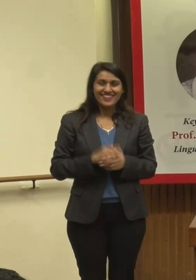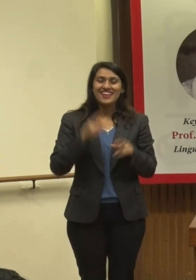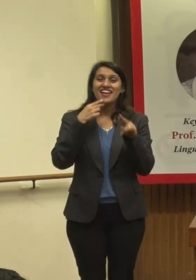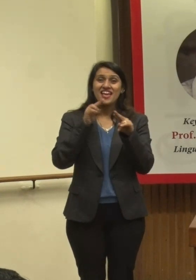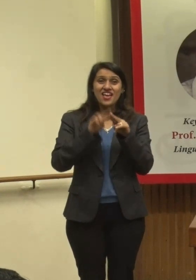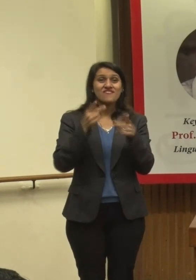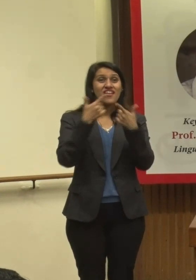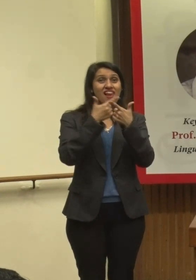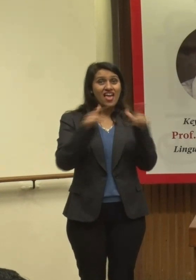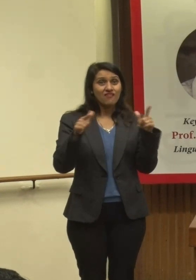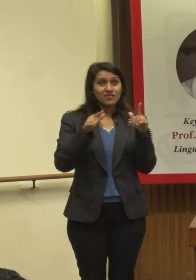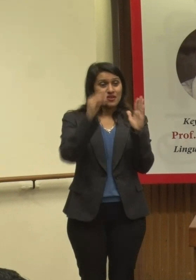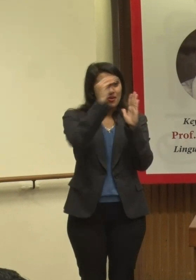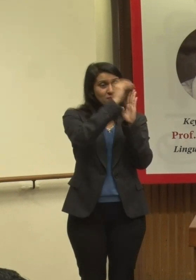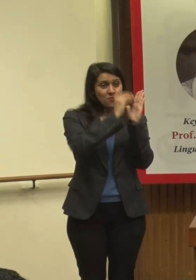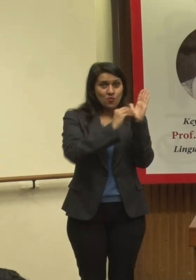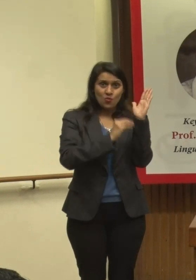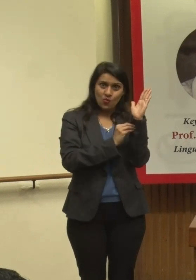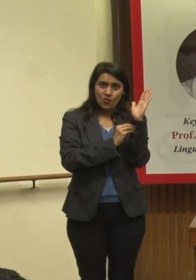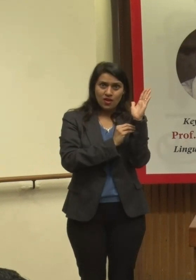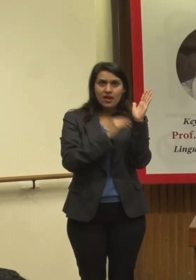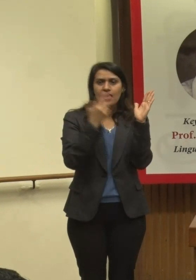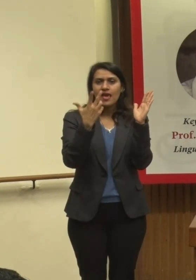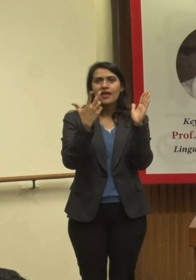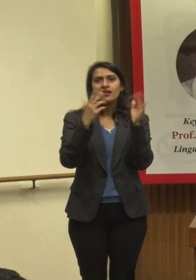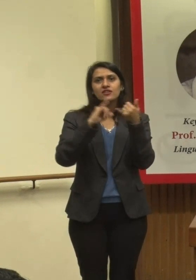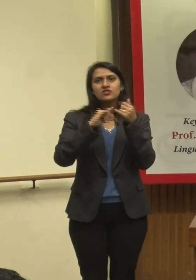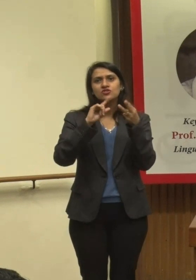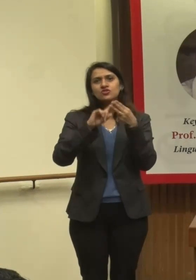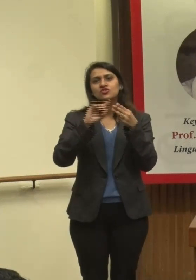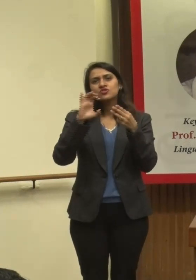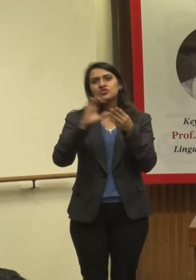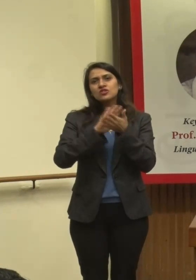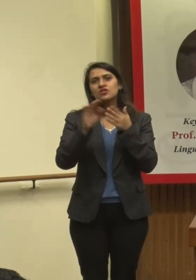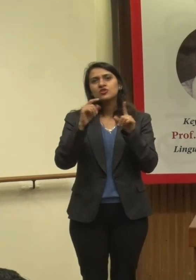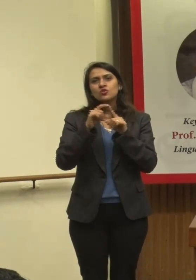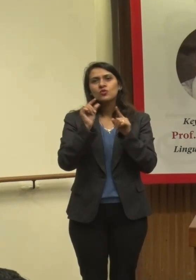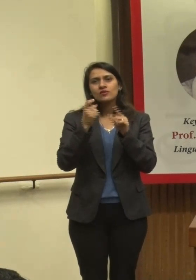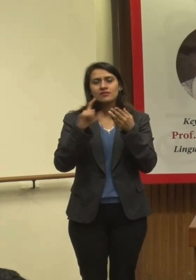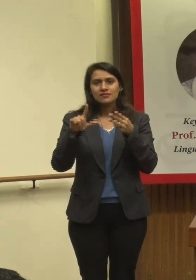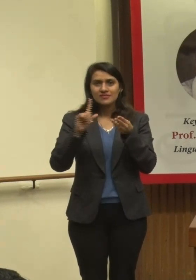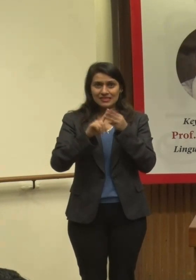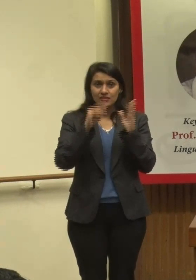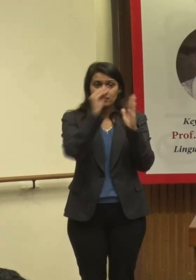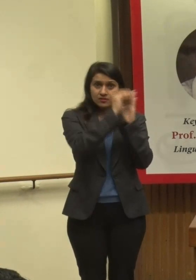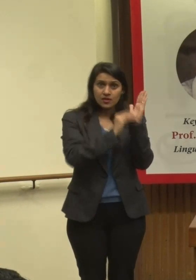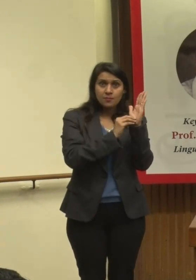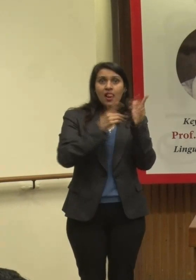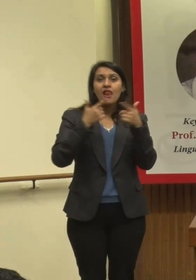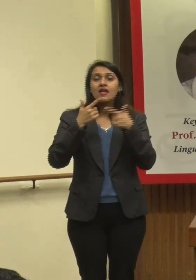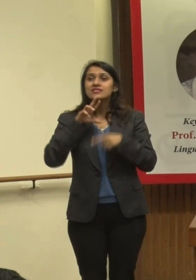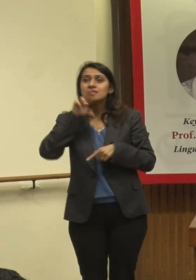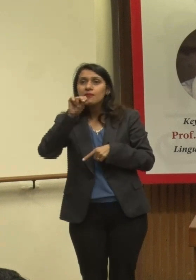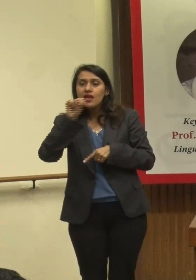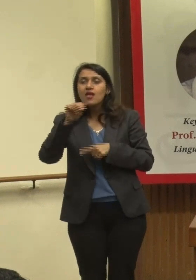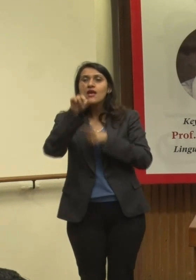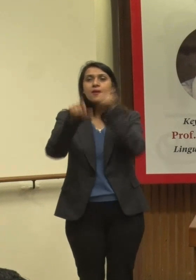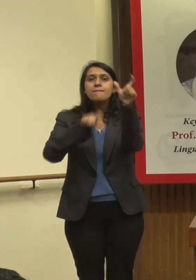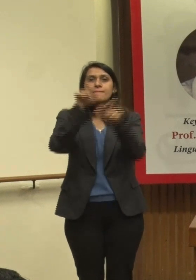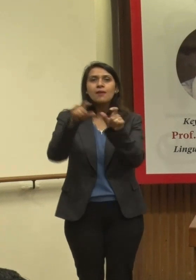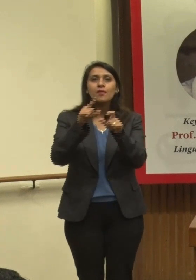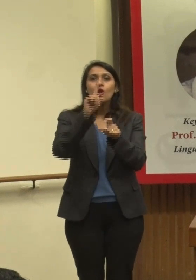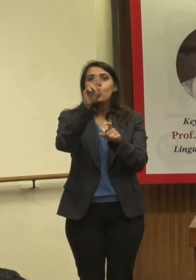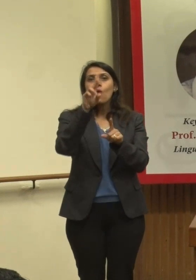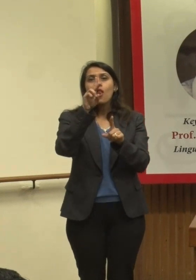is put in schedule, the 8th schedule, and if it happens that it was being spoken by less than 10,000 persons for the